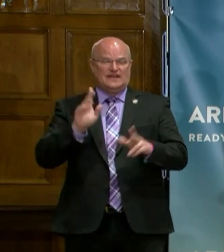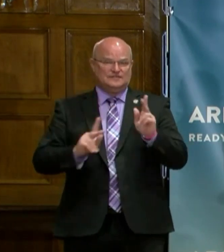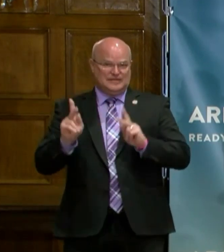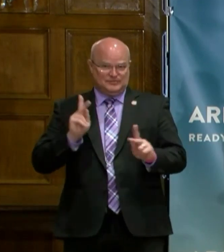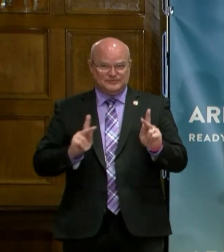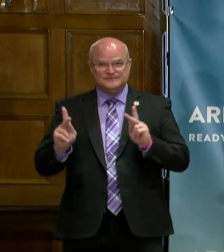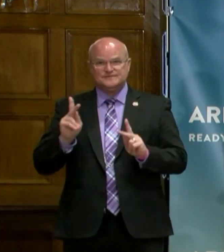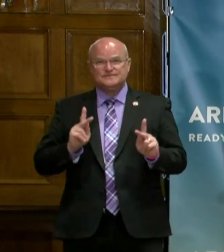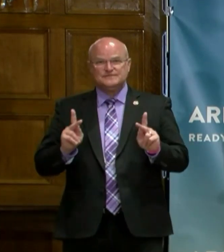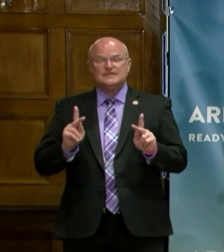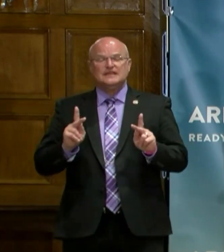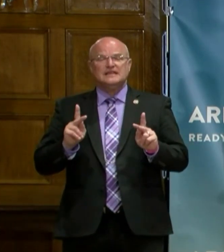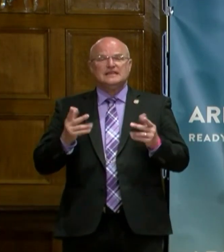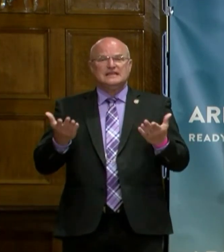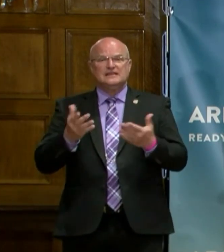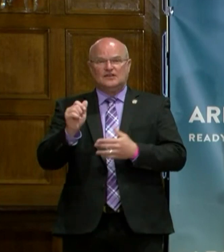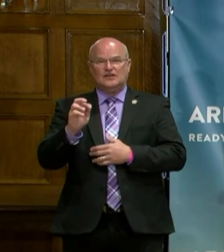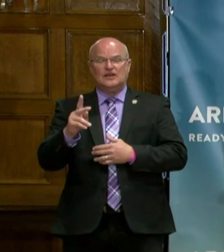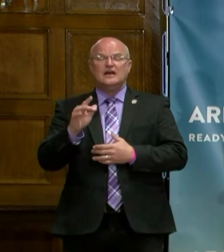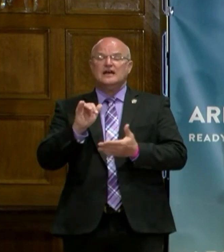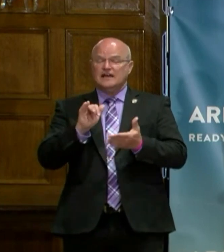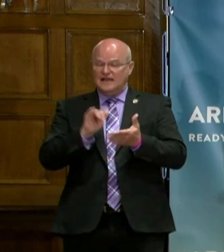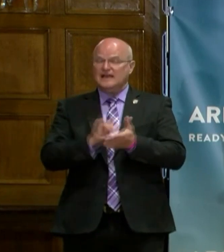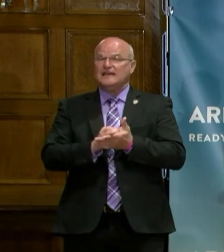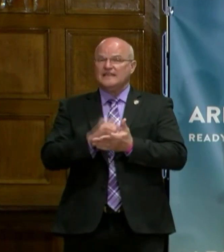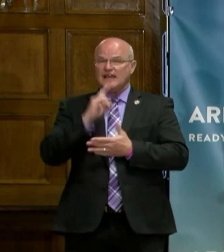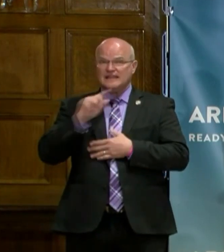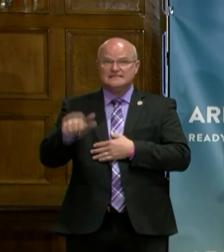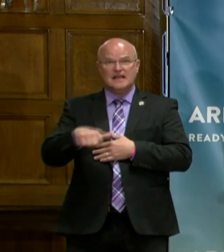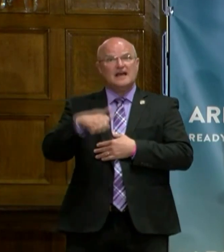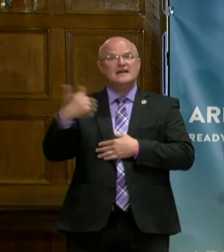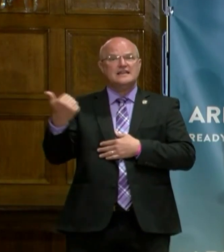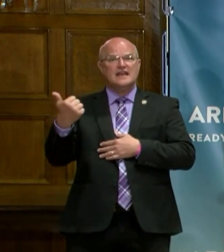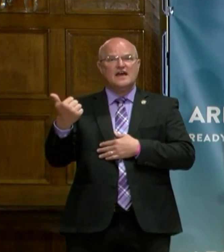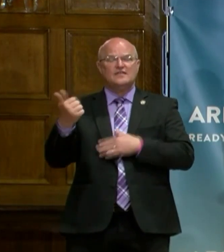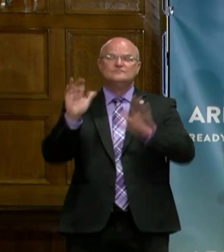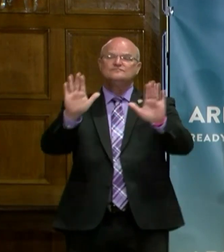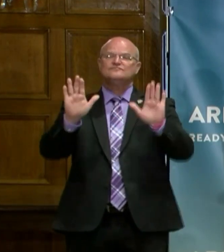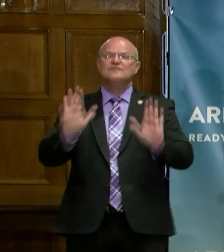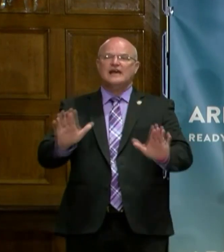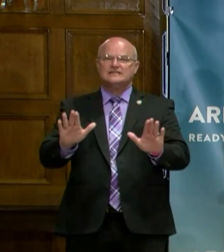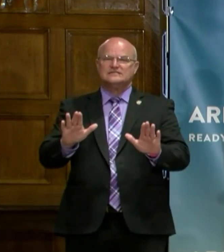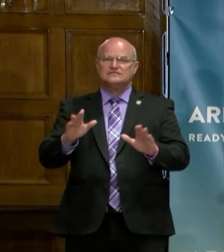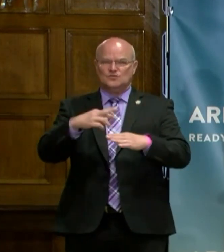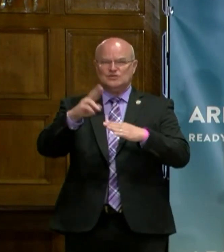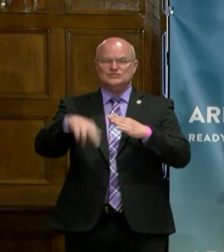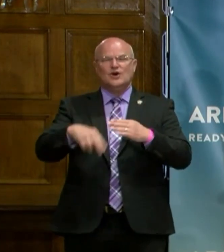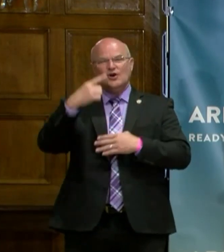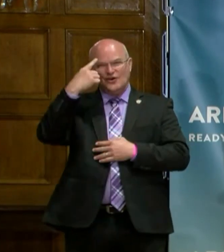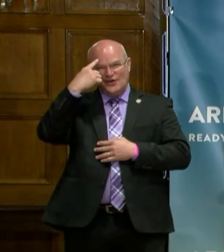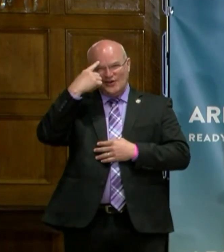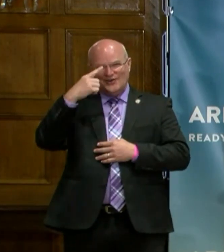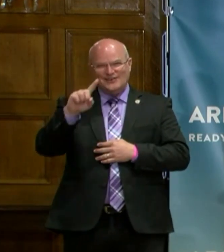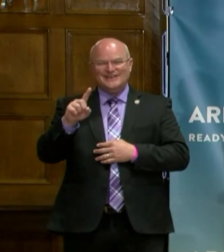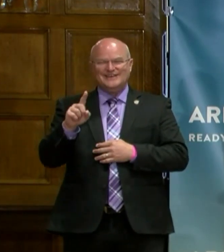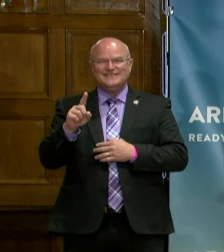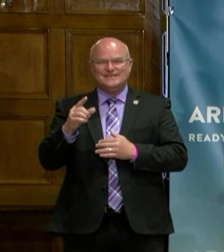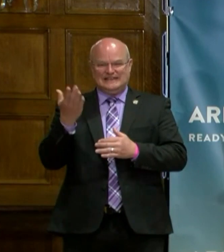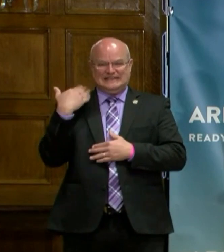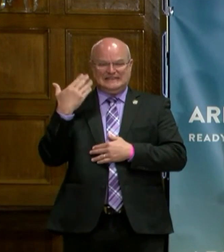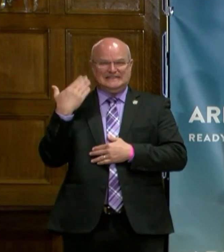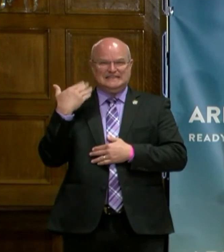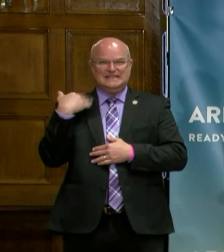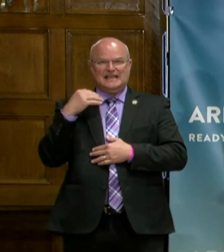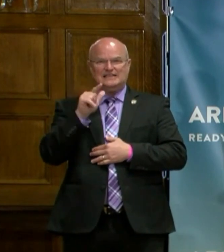2,355 tests in Arkansas, which is another excellent result for the